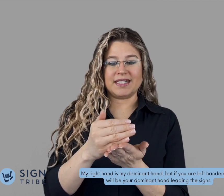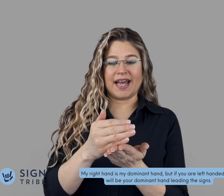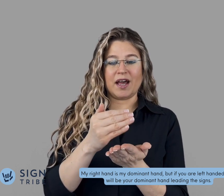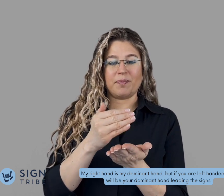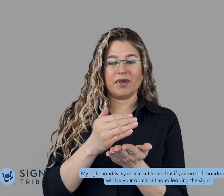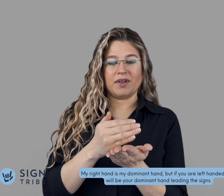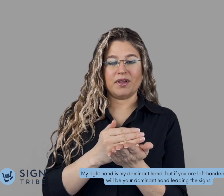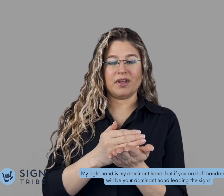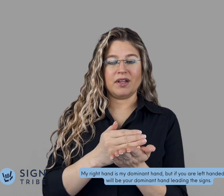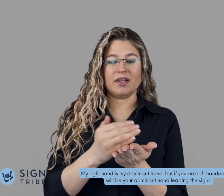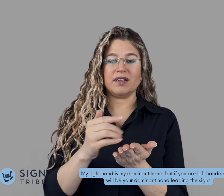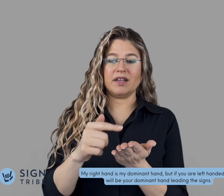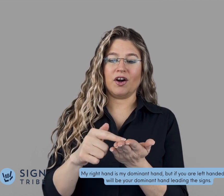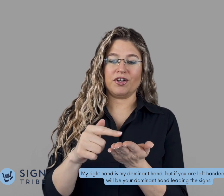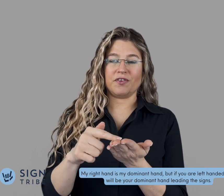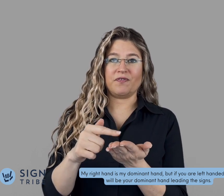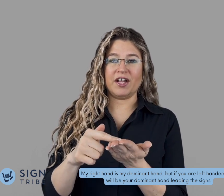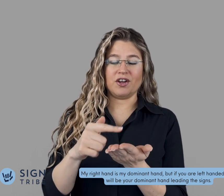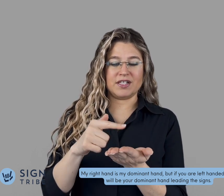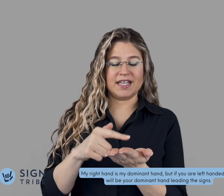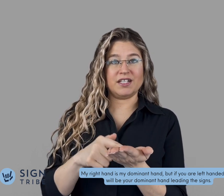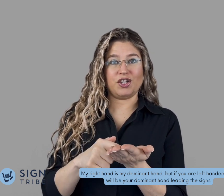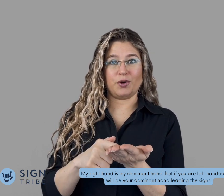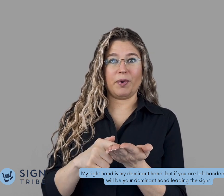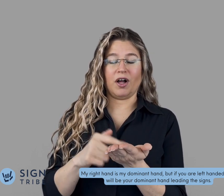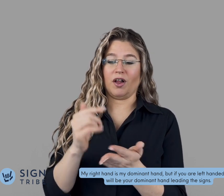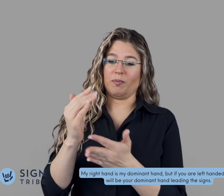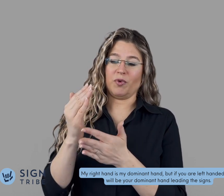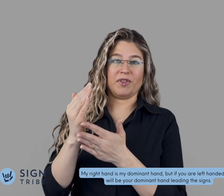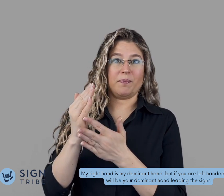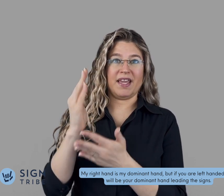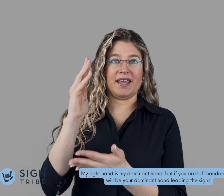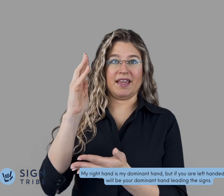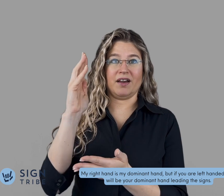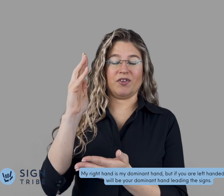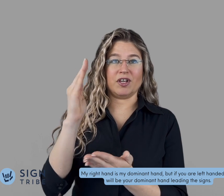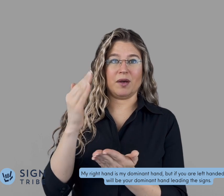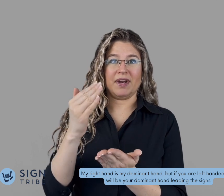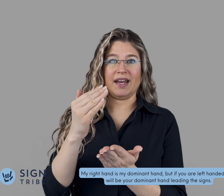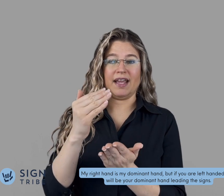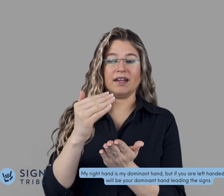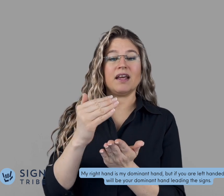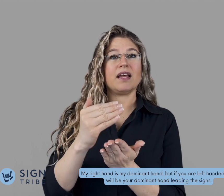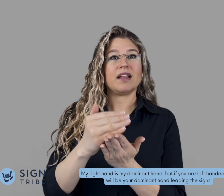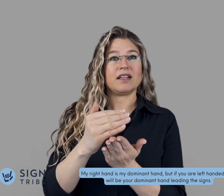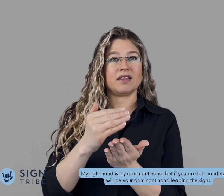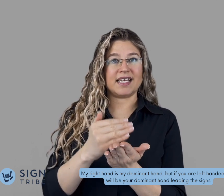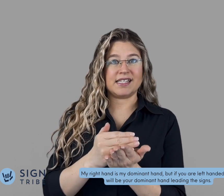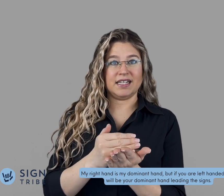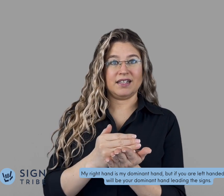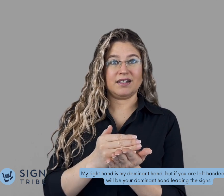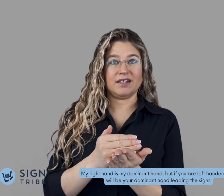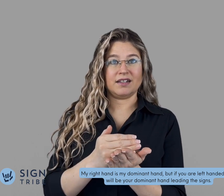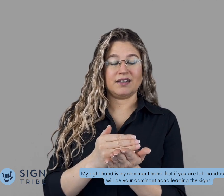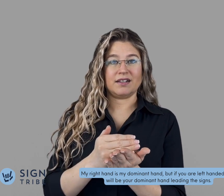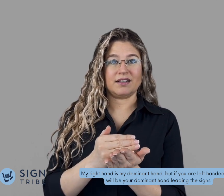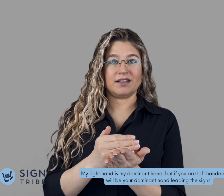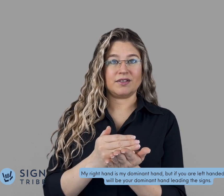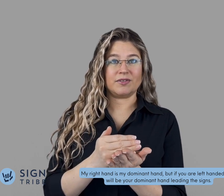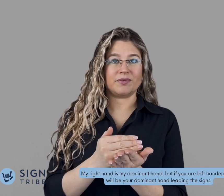tap on your fingers, then to your palm with the pinky of your dominant hand. Lesson.